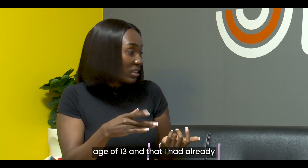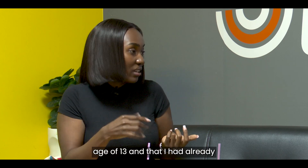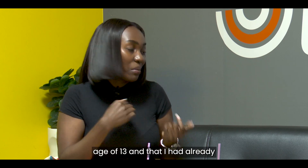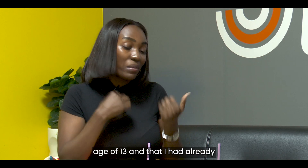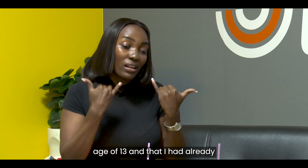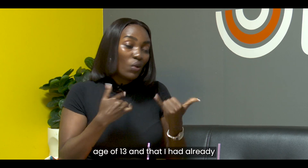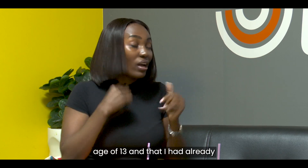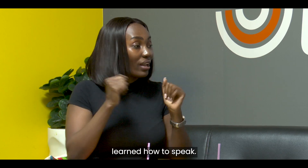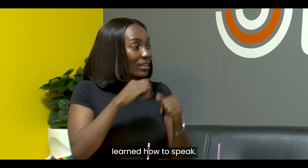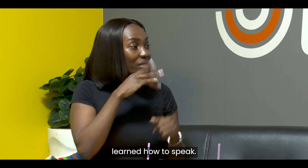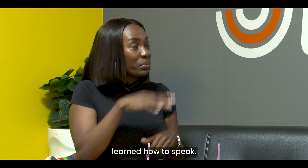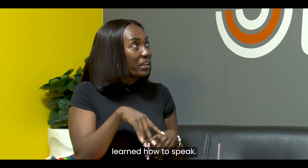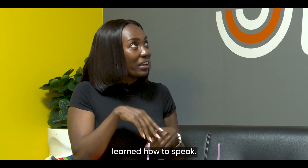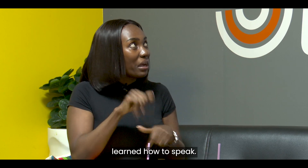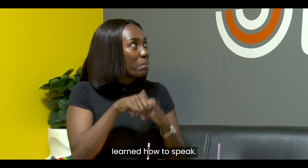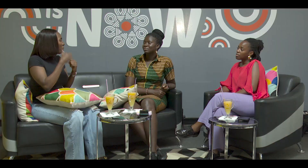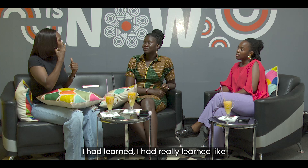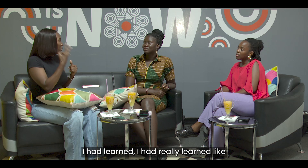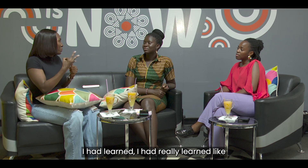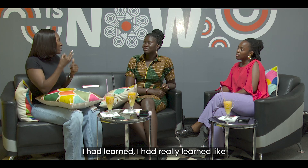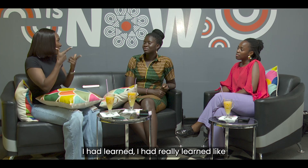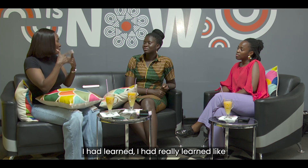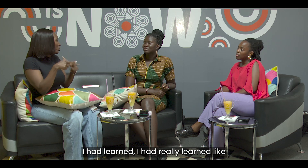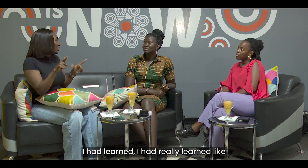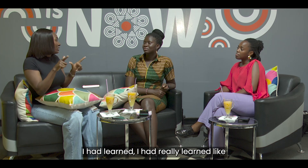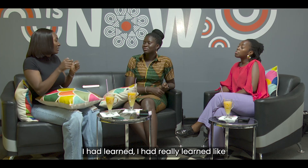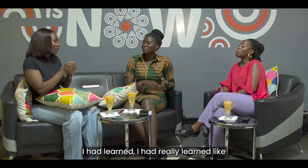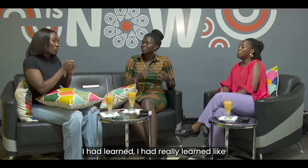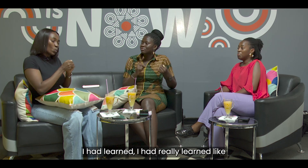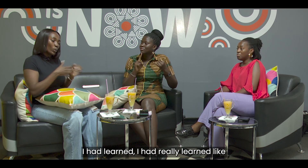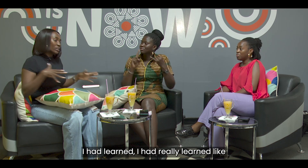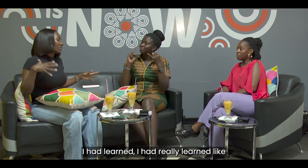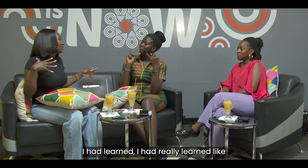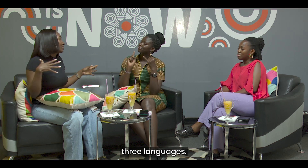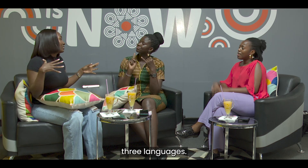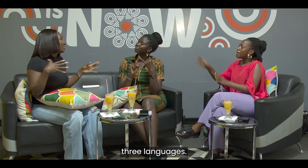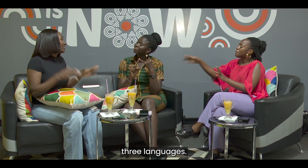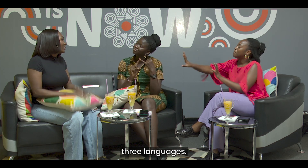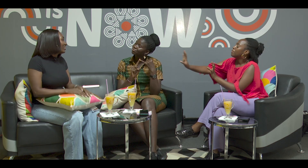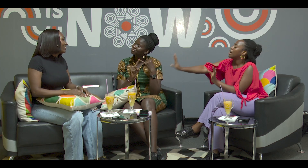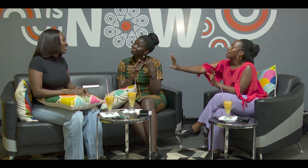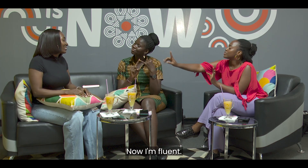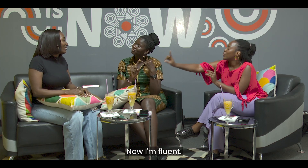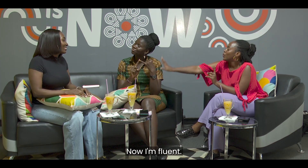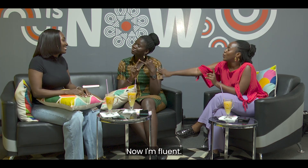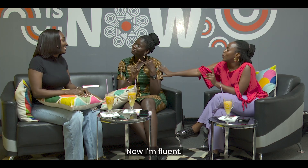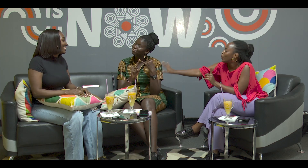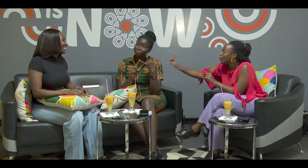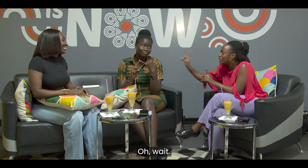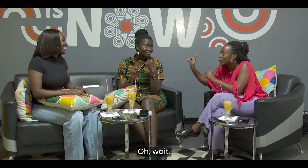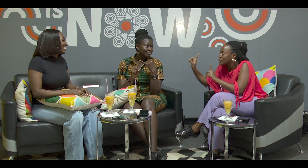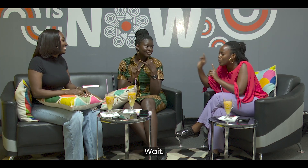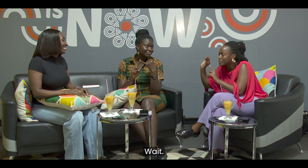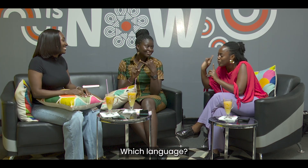I had already learned how to speak. I had really learned like 3 languages now. I'm fluent. Well. Wait, which